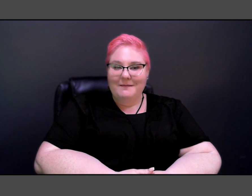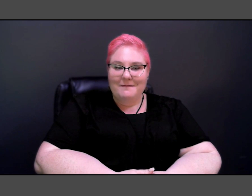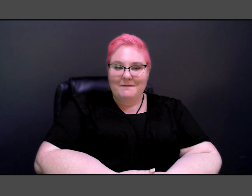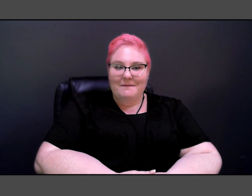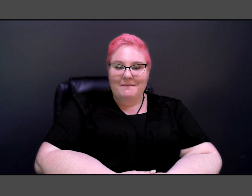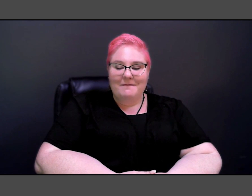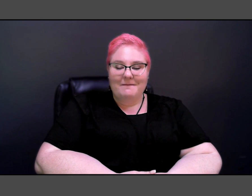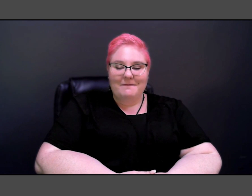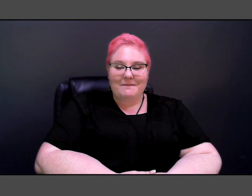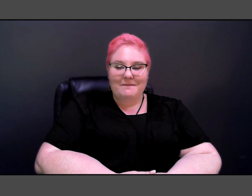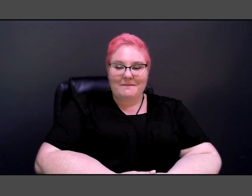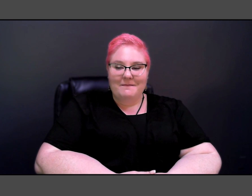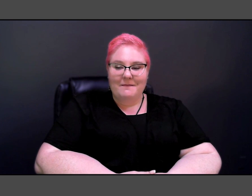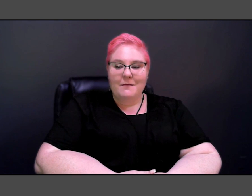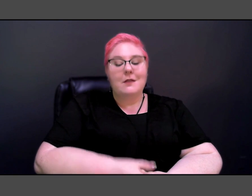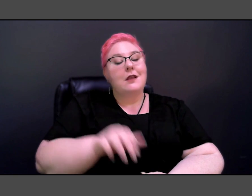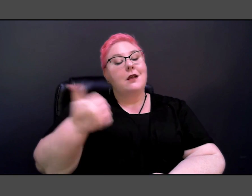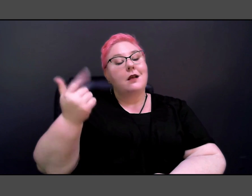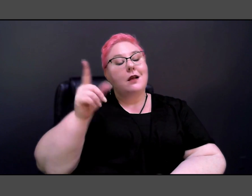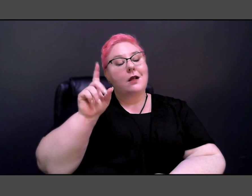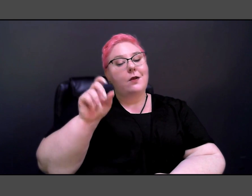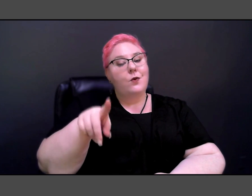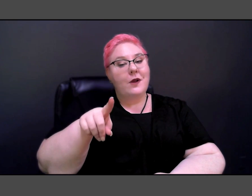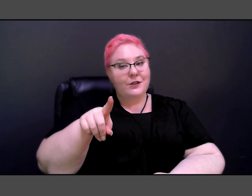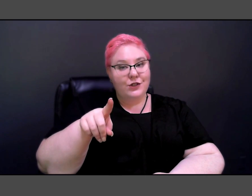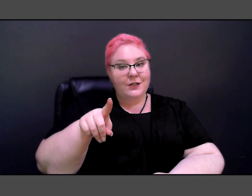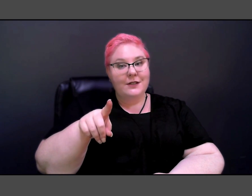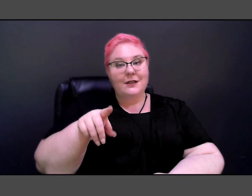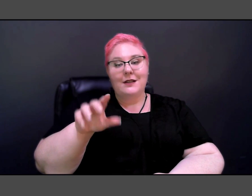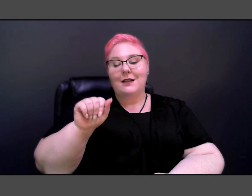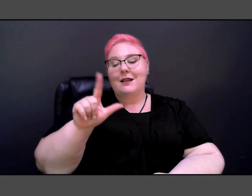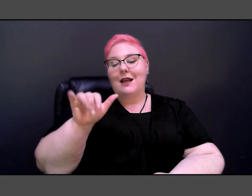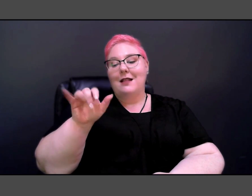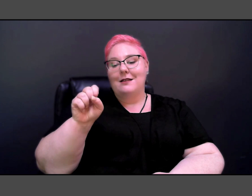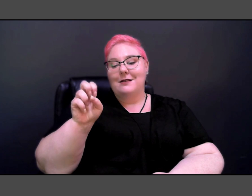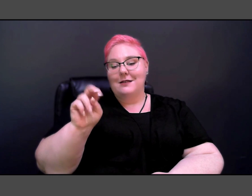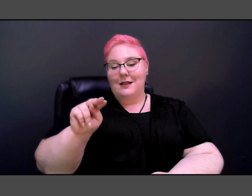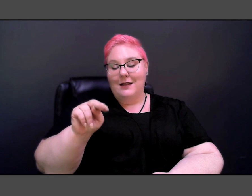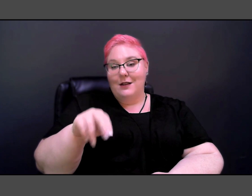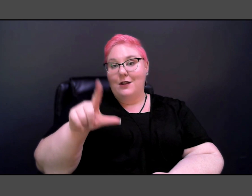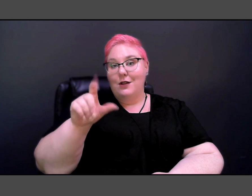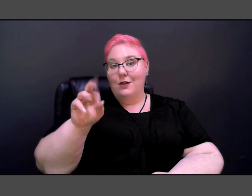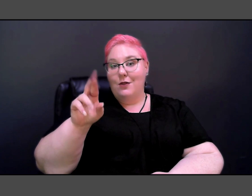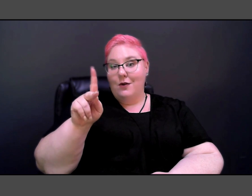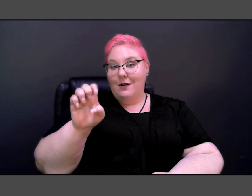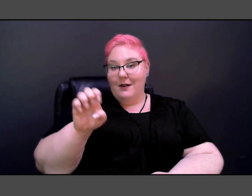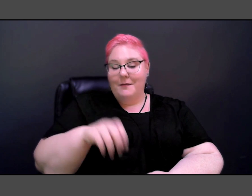Here is a question from Allison Lork,